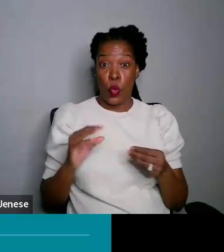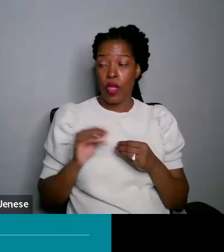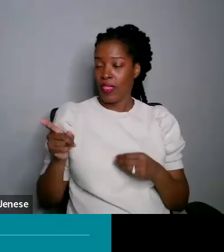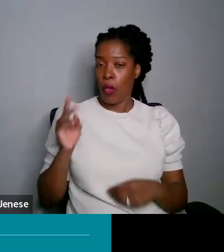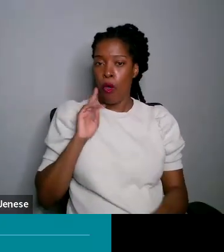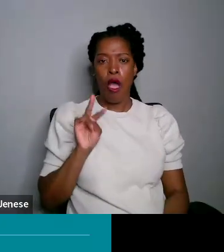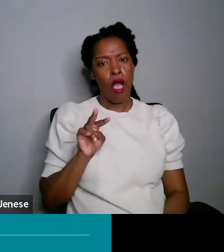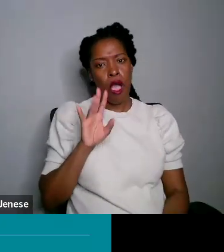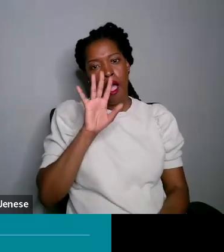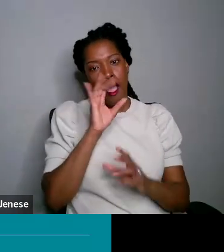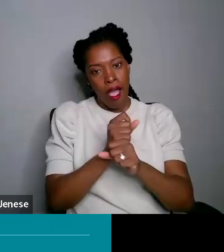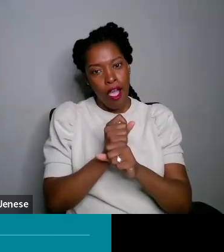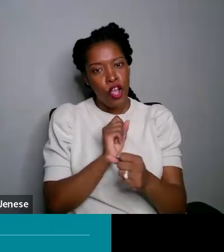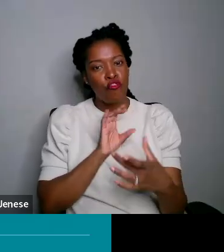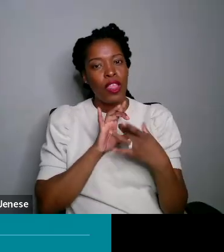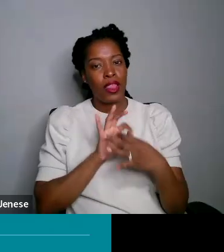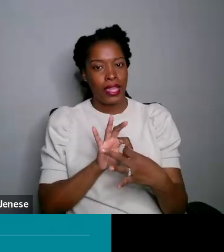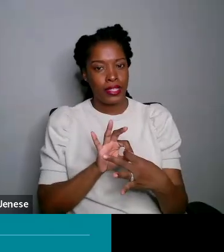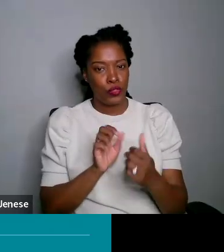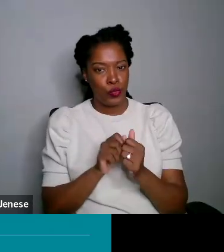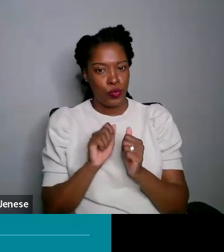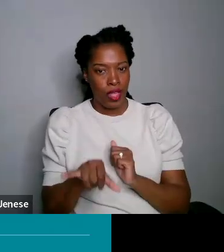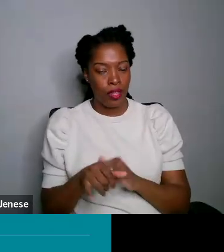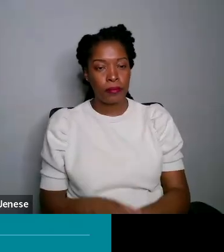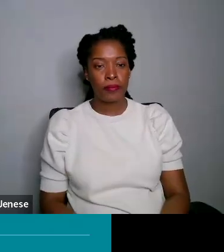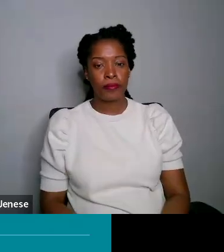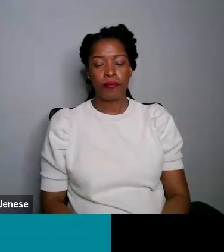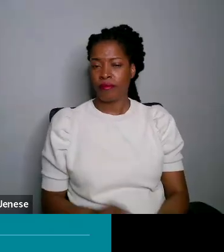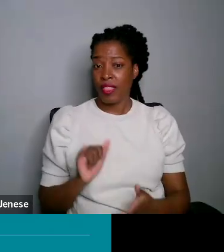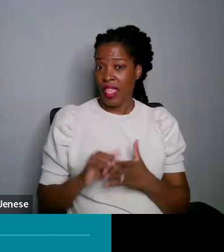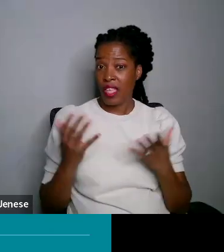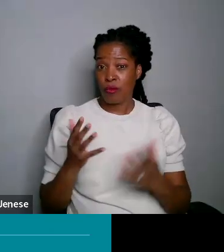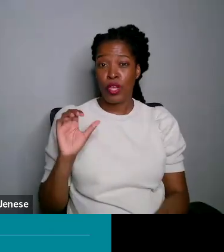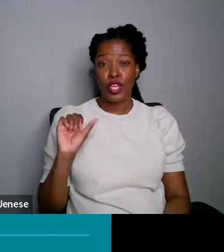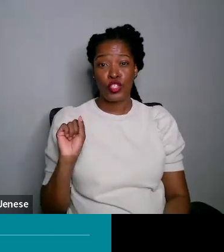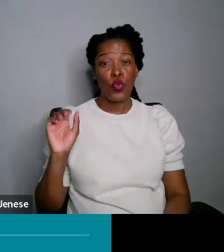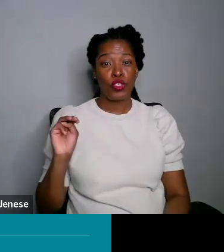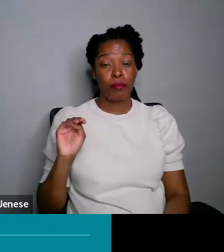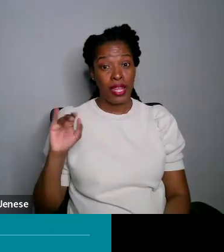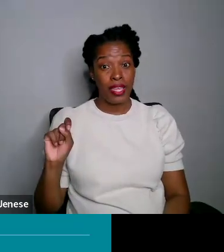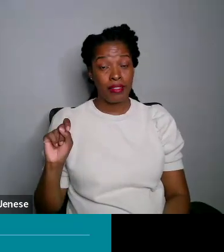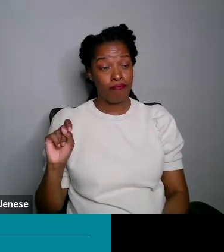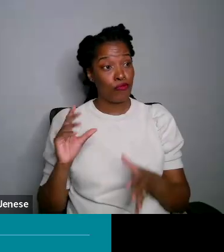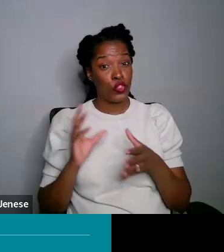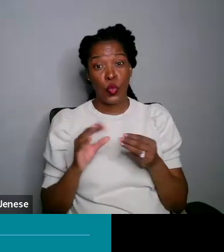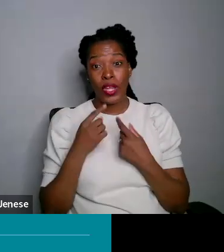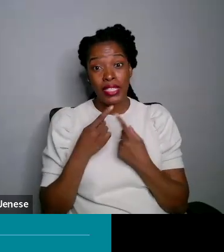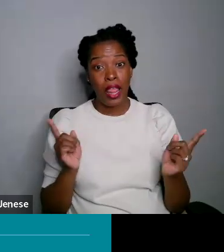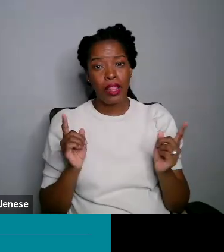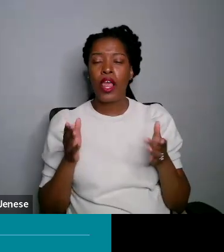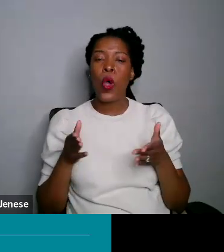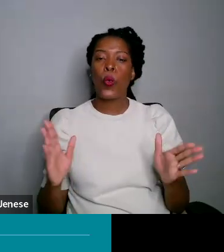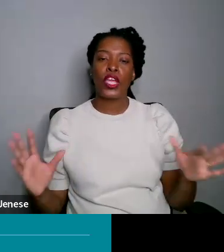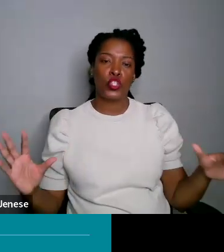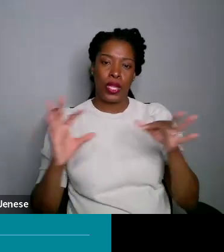and that's what they're going to focus on. That's what social media is at the end of the day. It's storytelling. It's a way to connect. And so that's